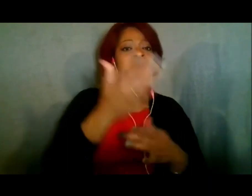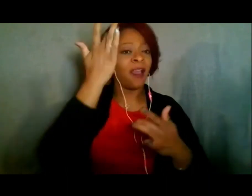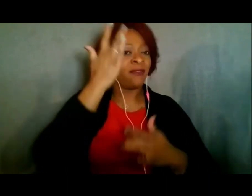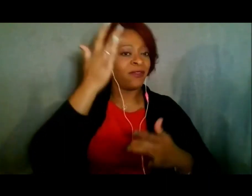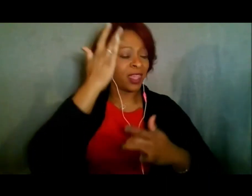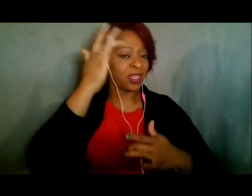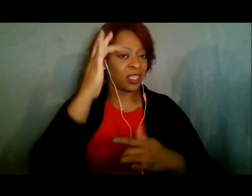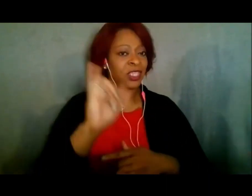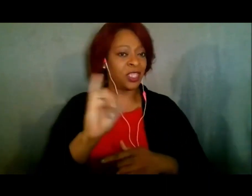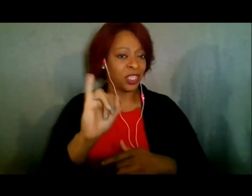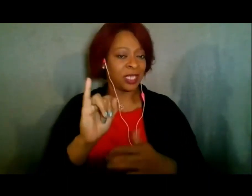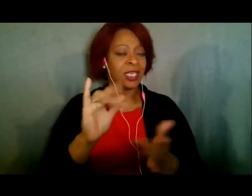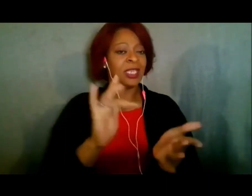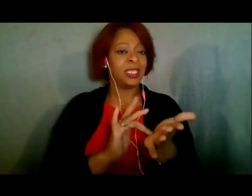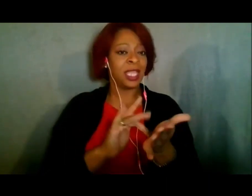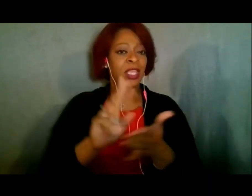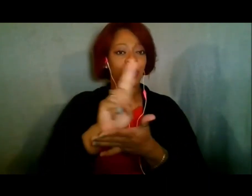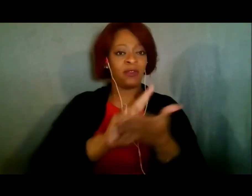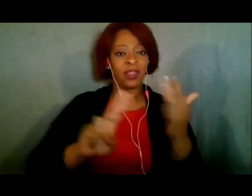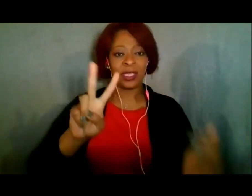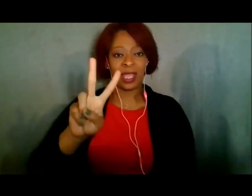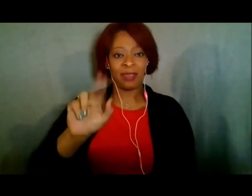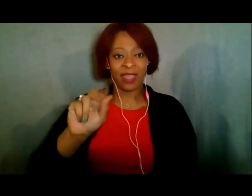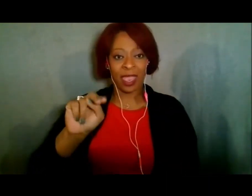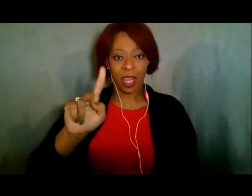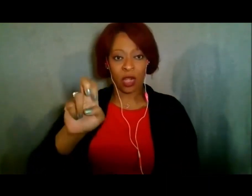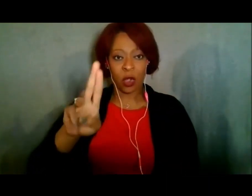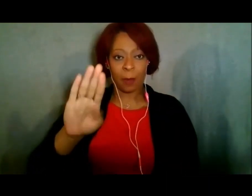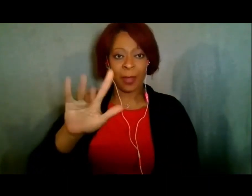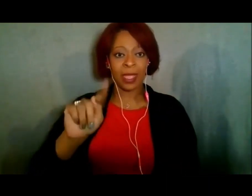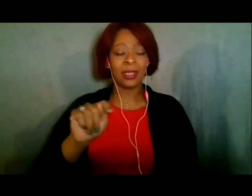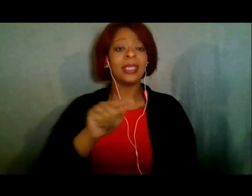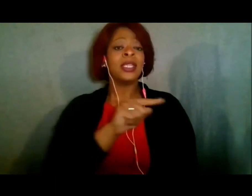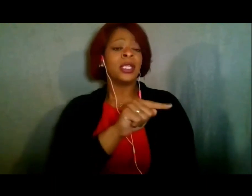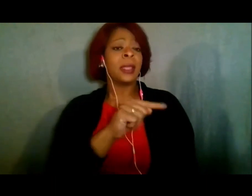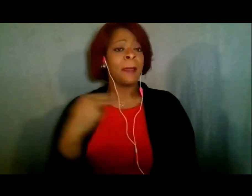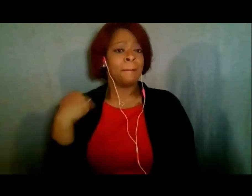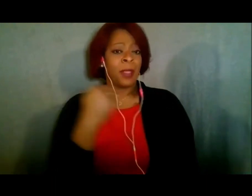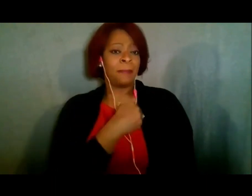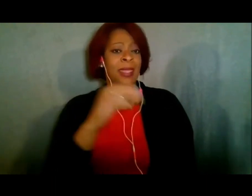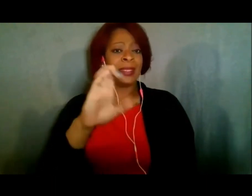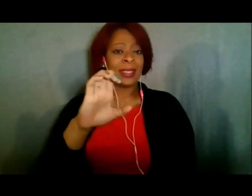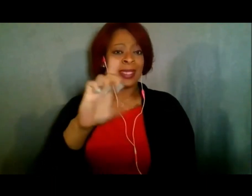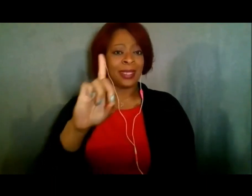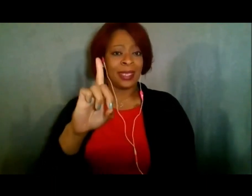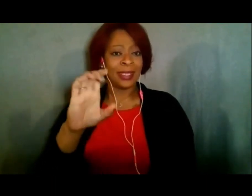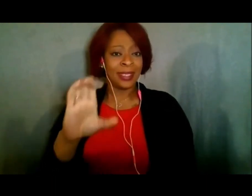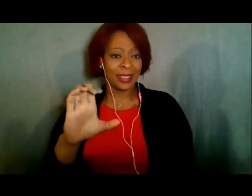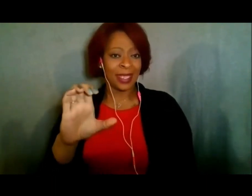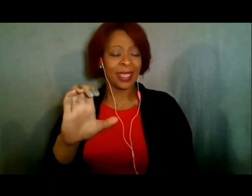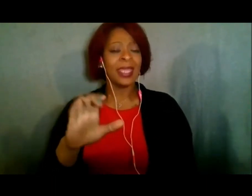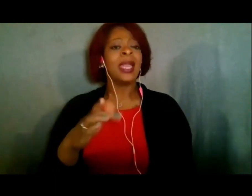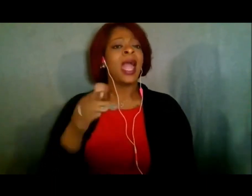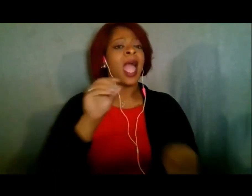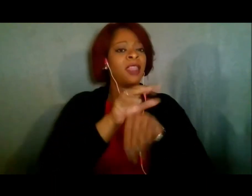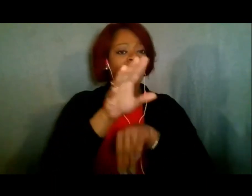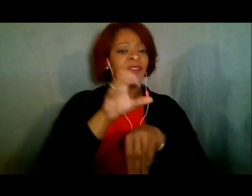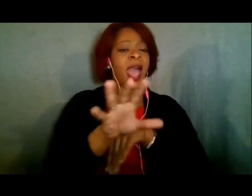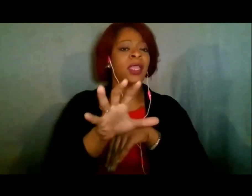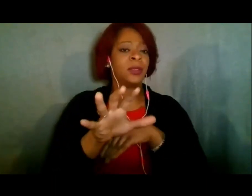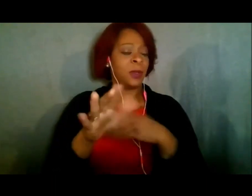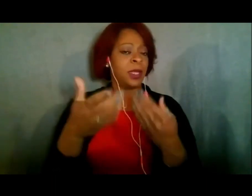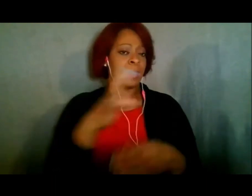University Medical Center. She is a member of the Centers for Disease Control's Advisory Committee on Immunization